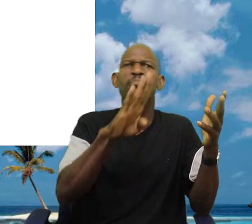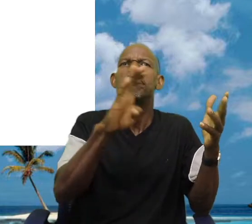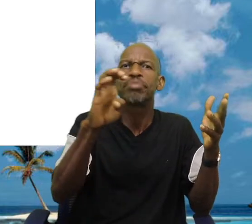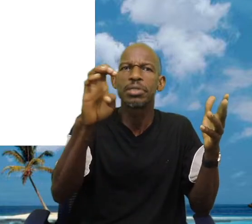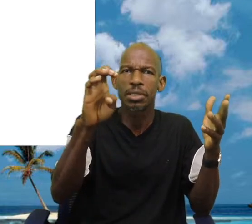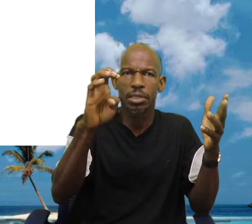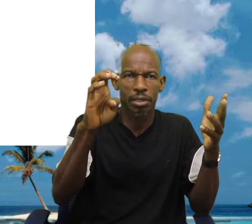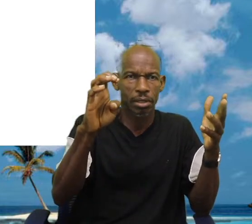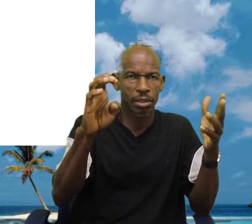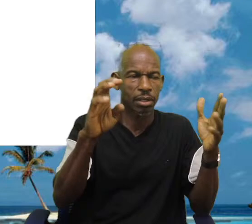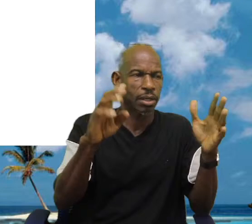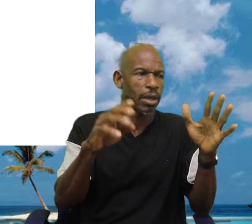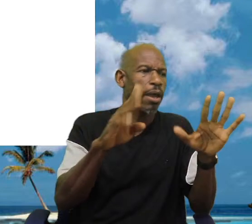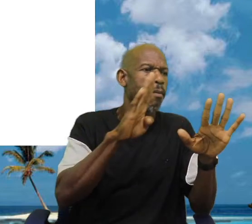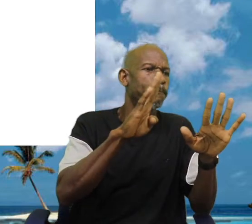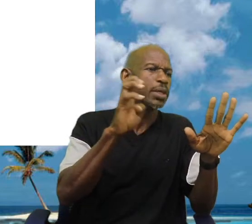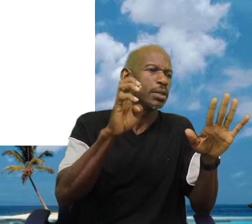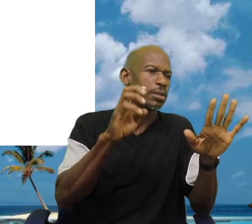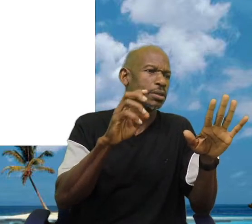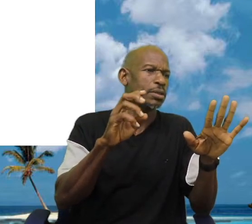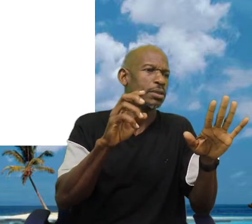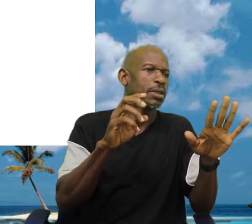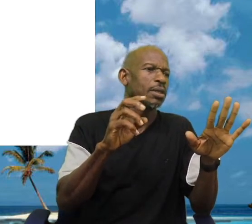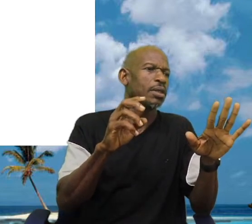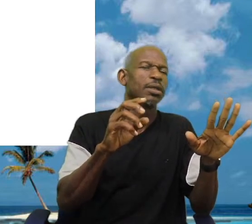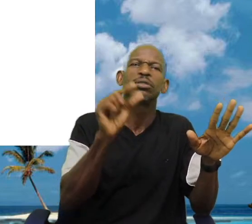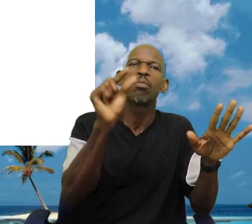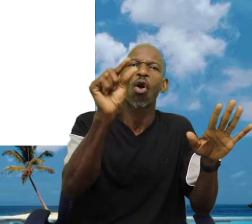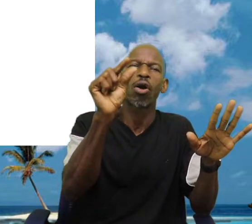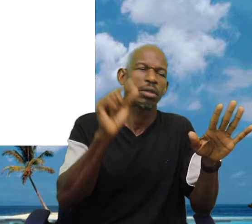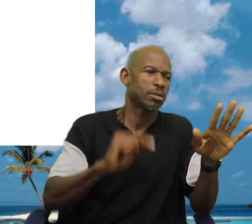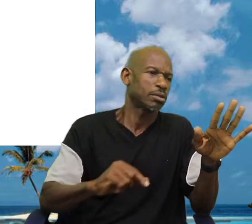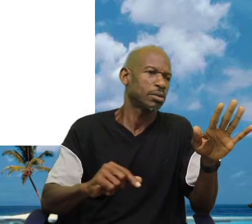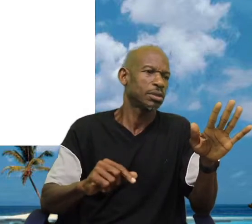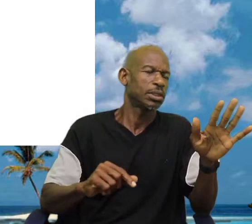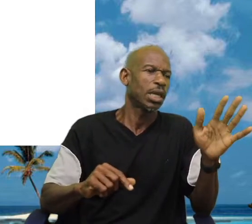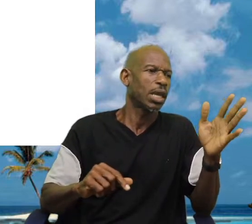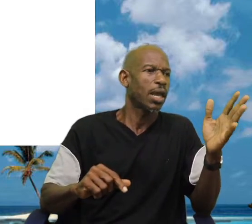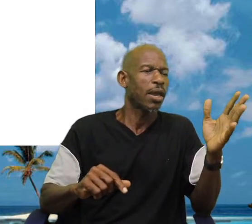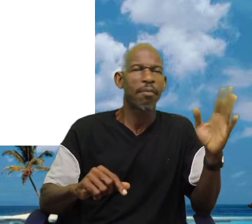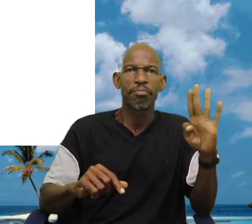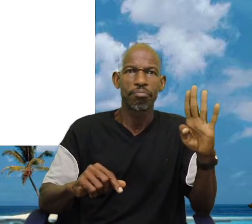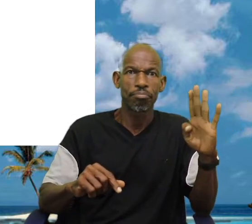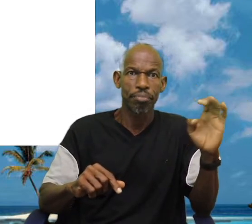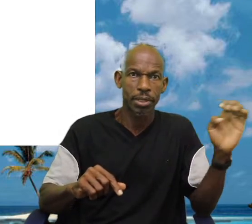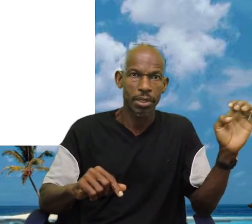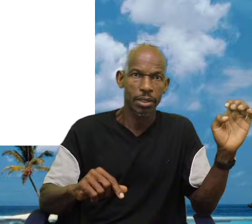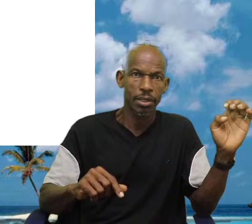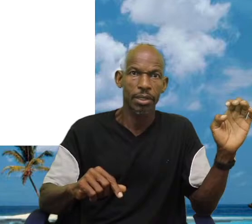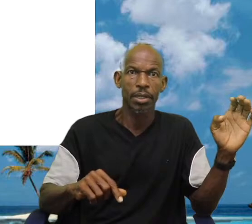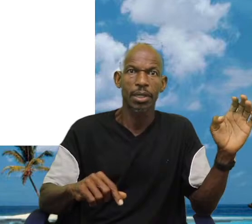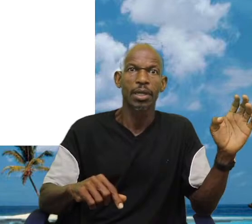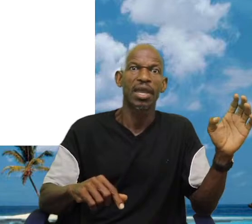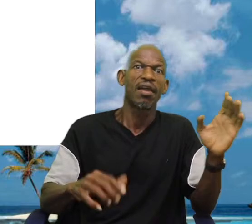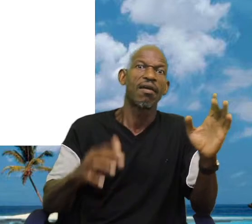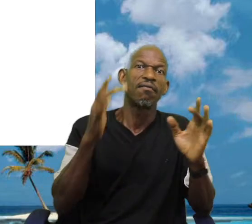place. So I want you to get a noun, and I want 5 adjectives. So all of these must be an adjective.